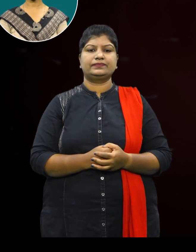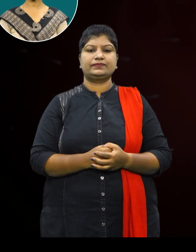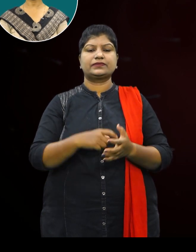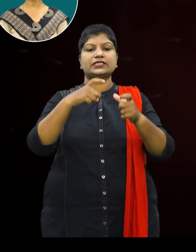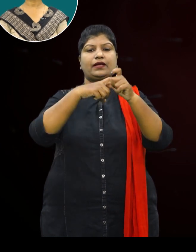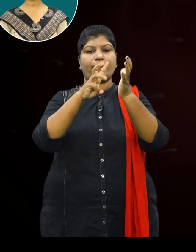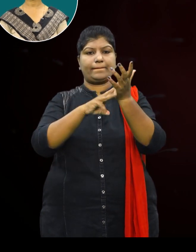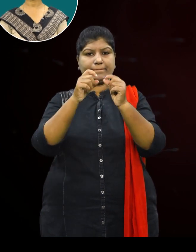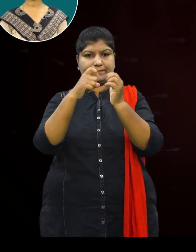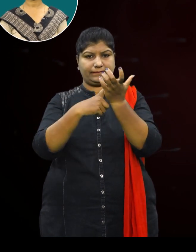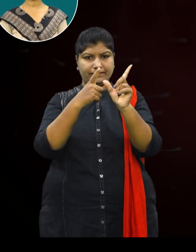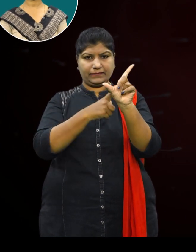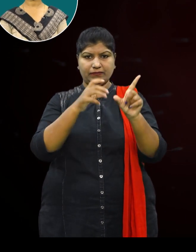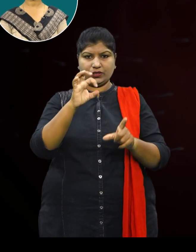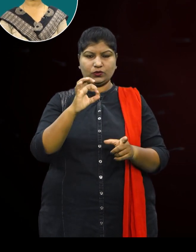embryo,